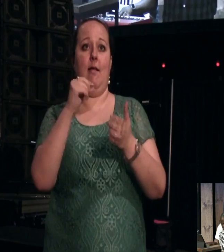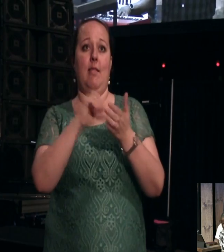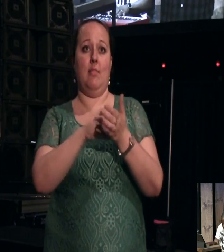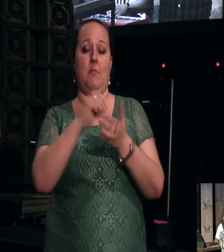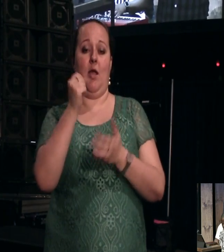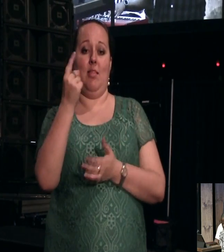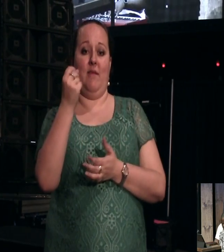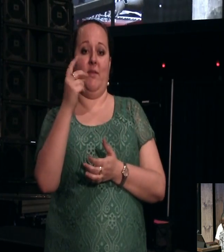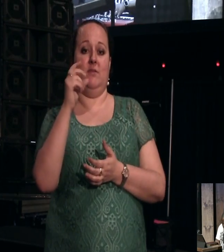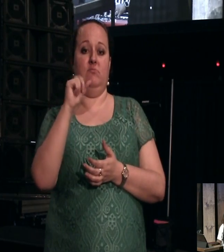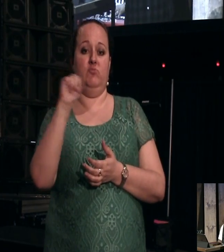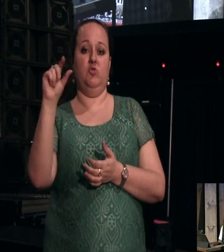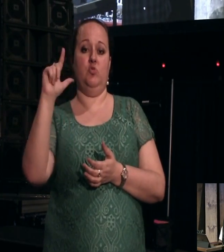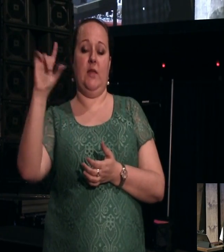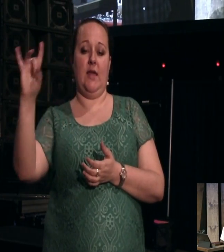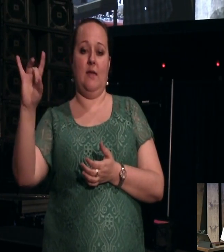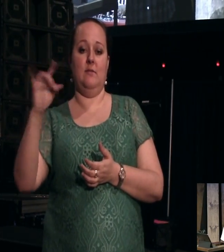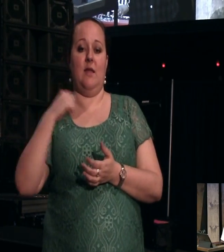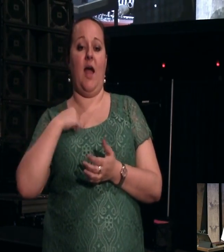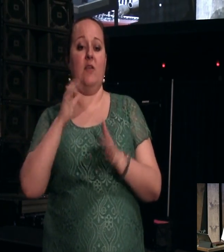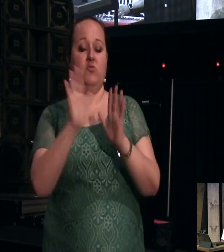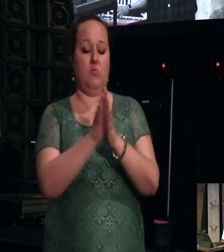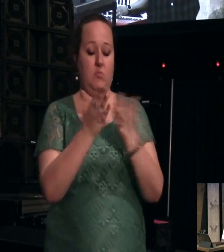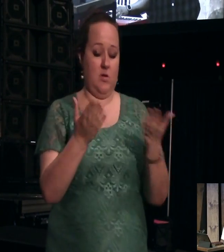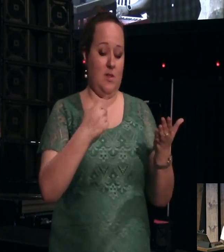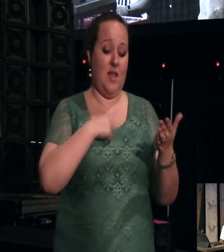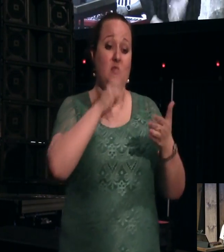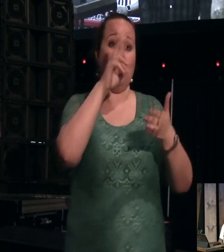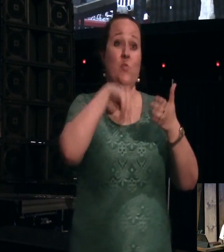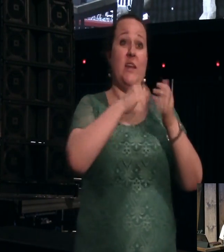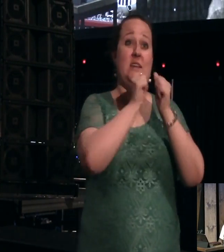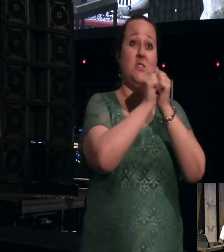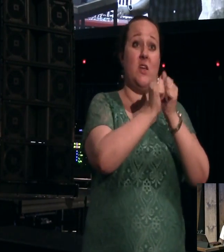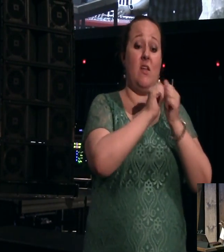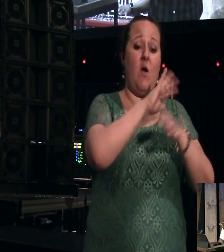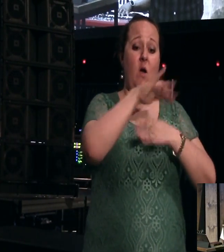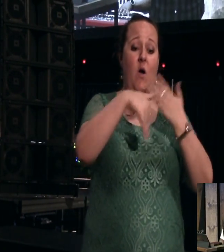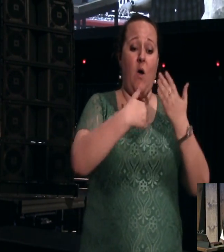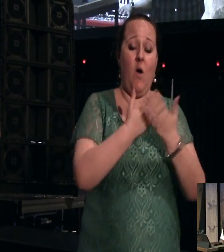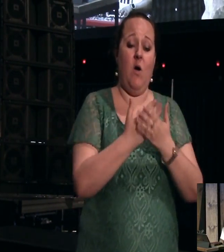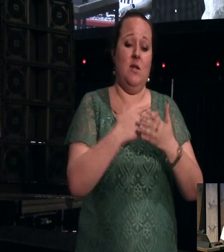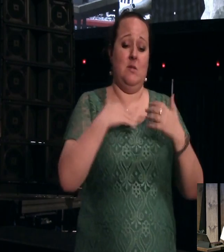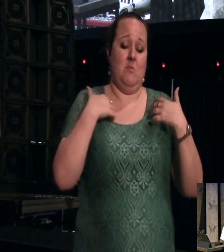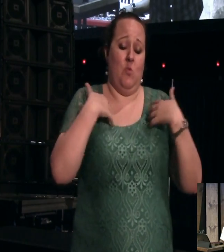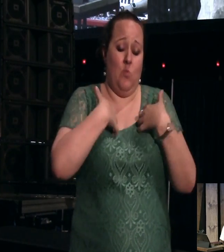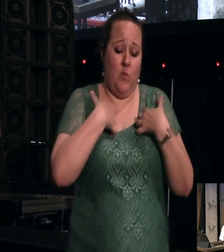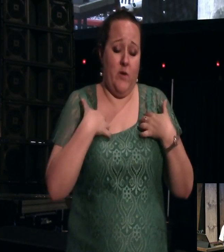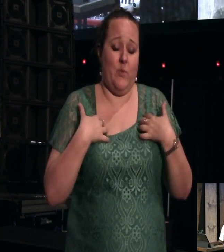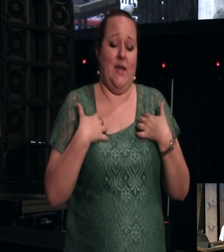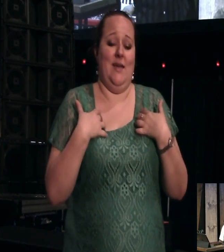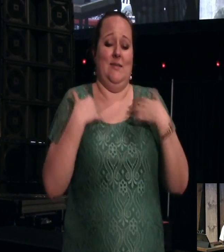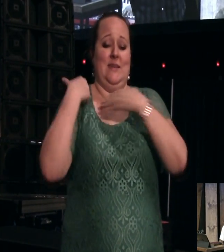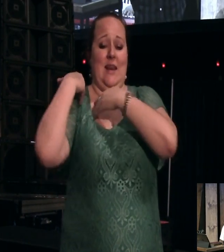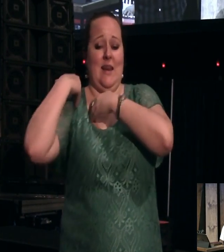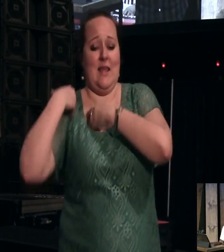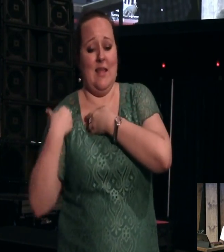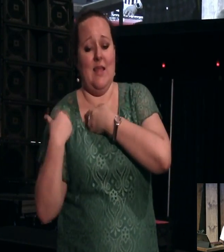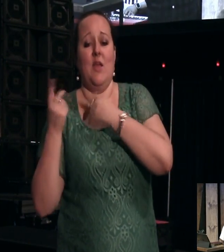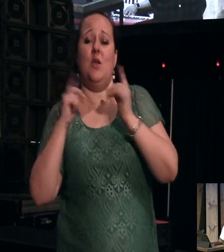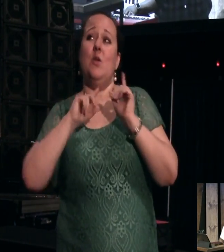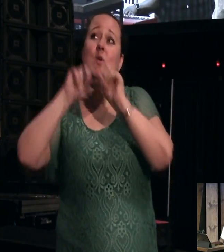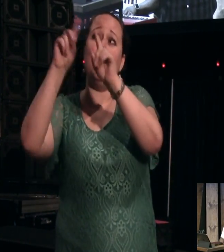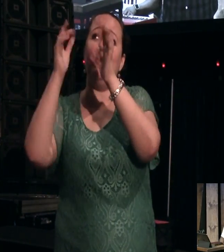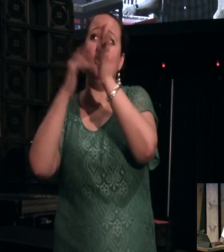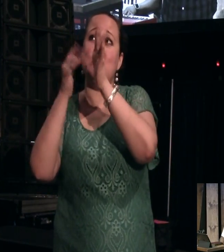Matthew 11:28 on my heart, and that moment I just opened it up. I said, "Man, let's just read this together." Jesus says, "Come to me, all who are weary and